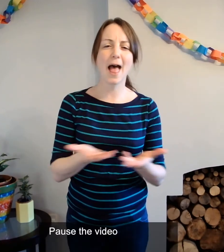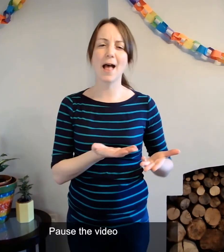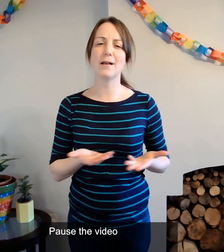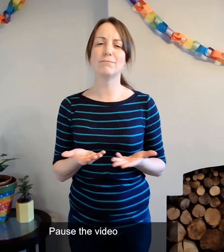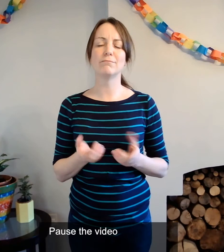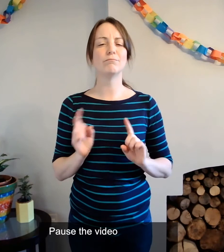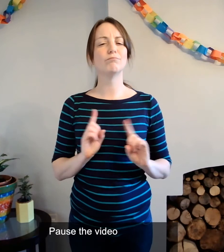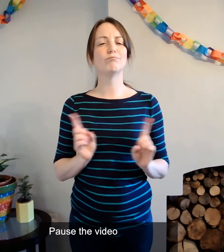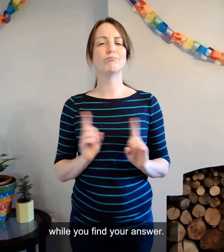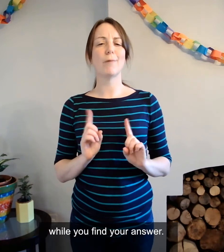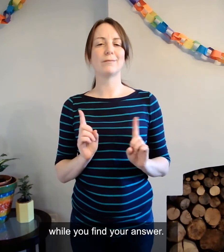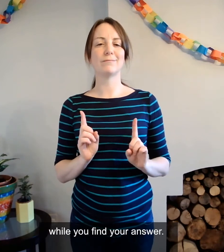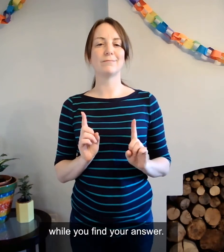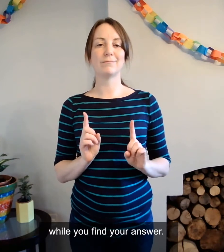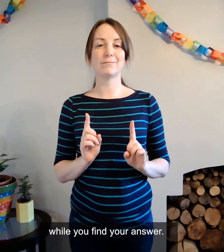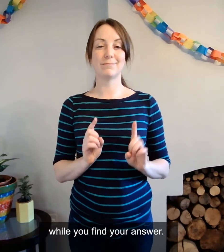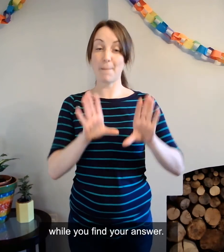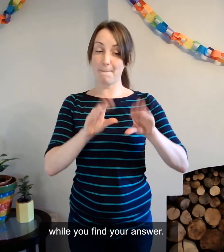Pause the video while you find your answer.